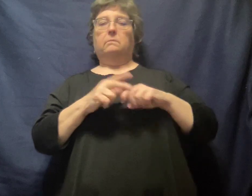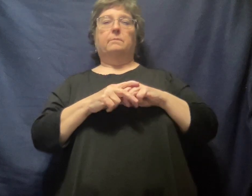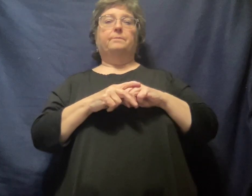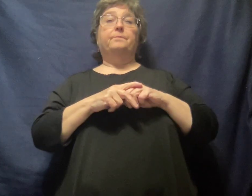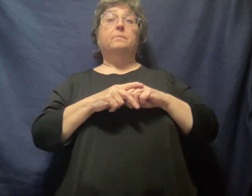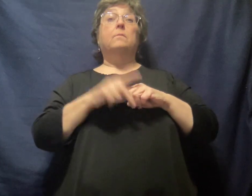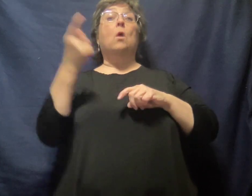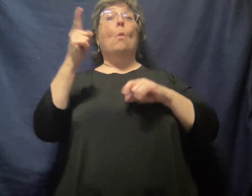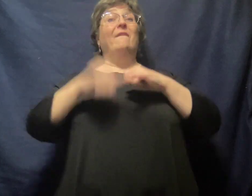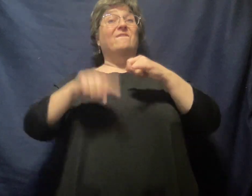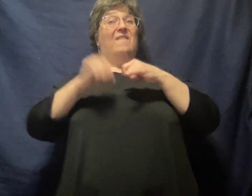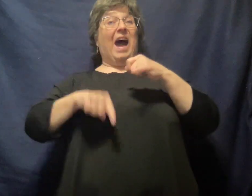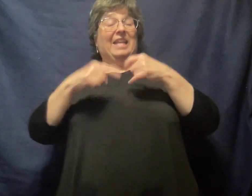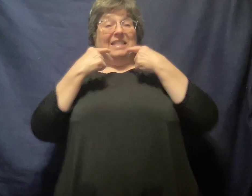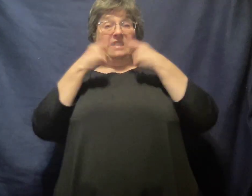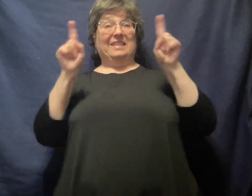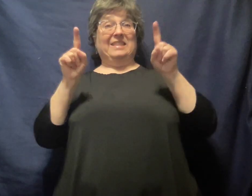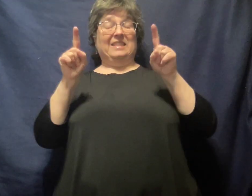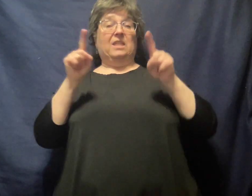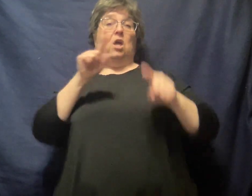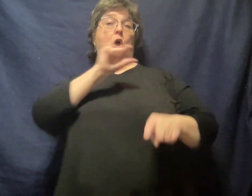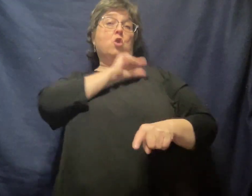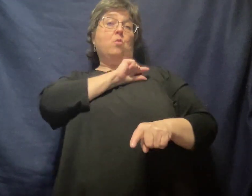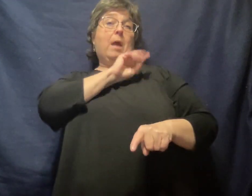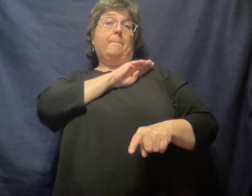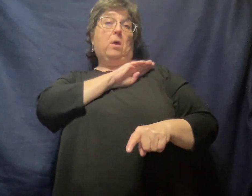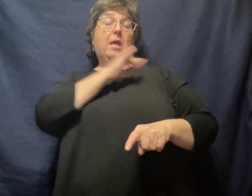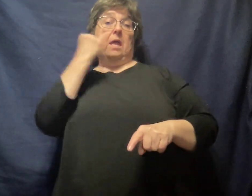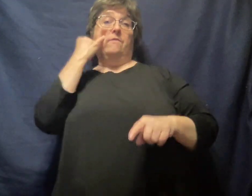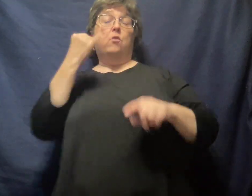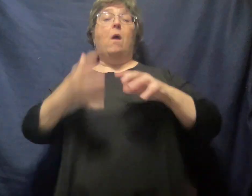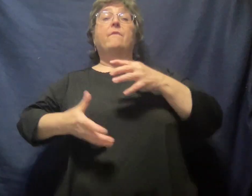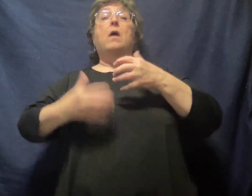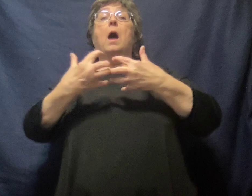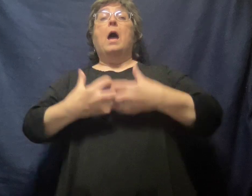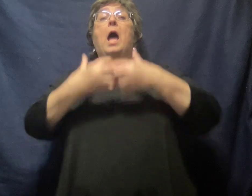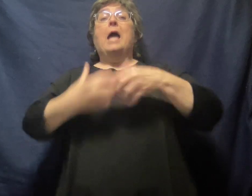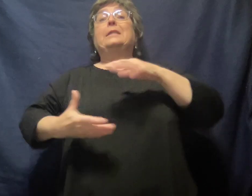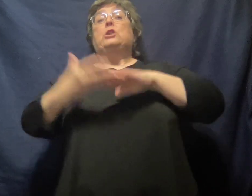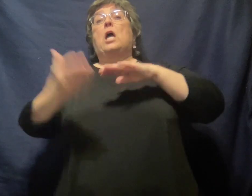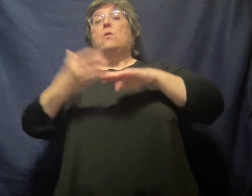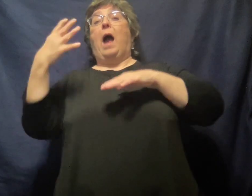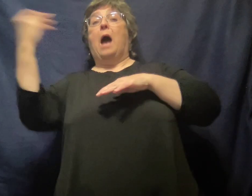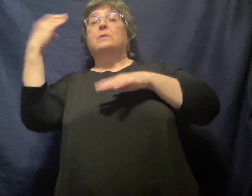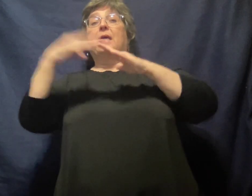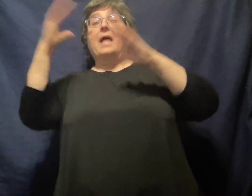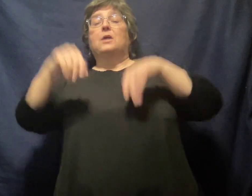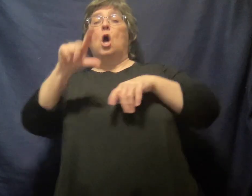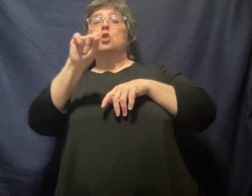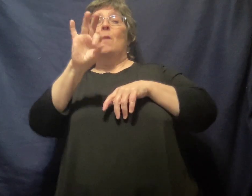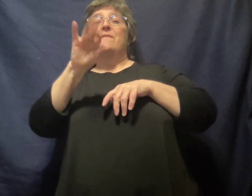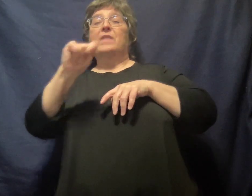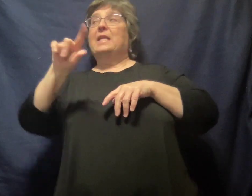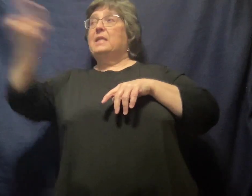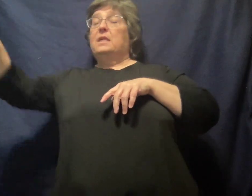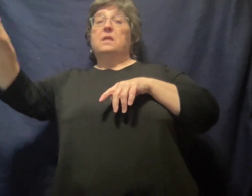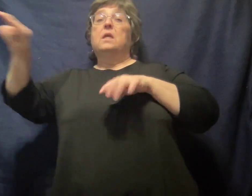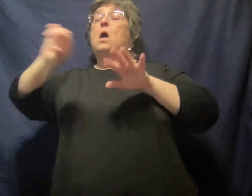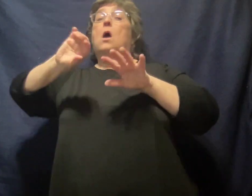One final thing that was mentioned by Greg Butcher: if you have a generator, please use it outside your house, 20 feet from the house, exhaust facing away from the house, and you need to clean